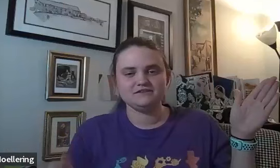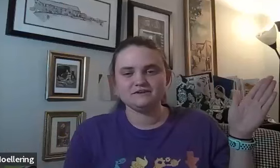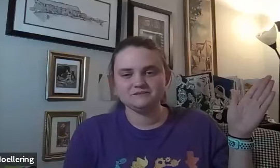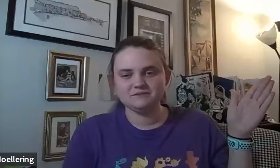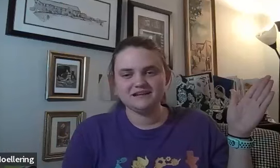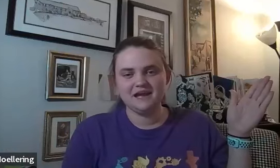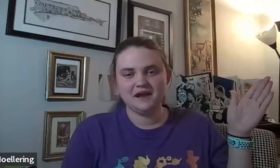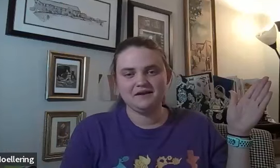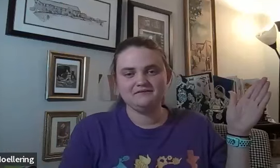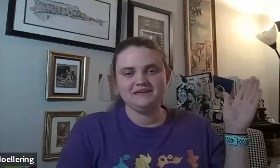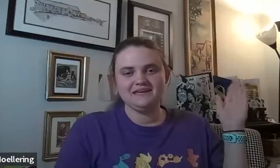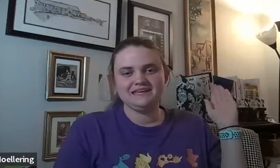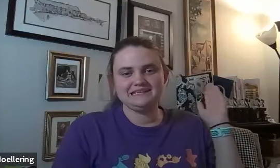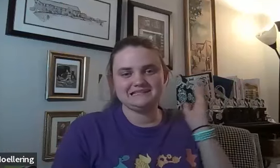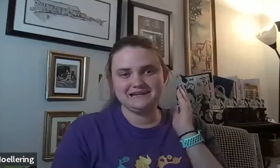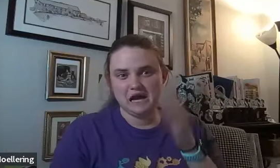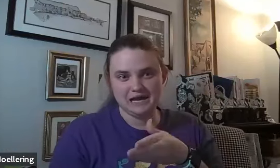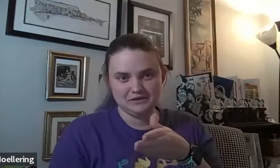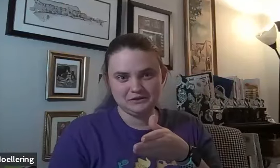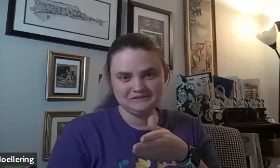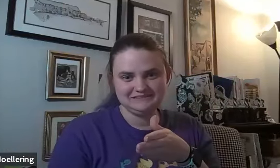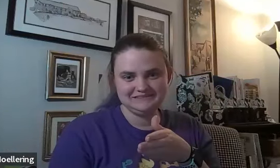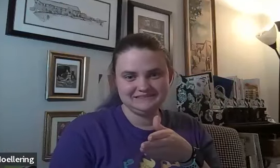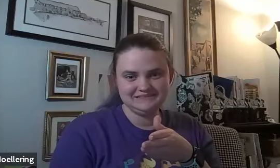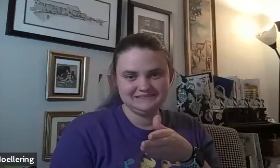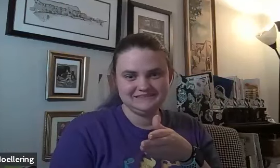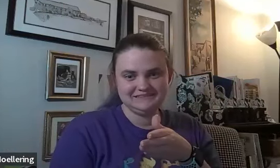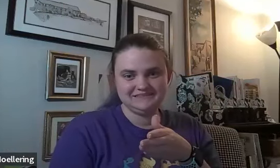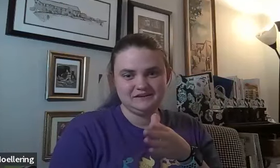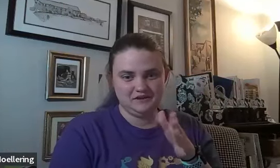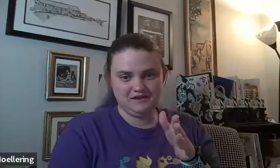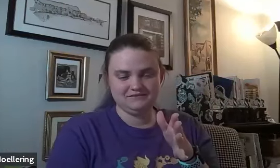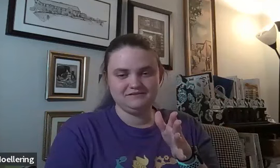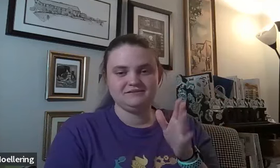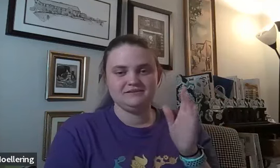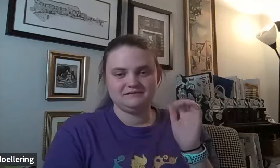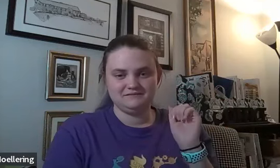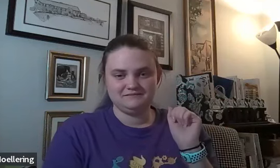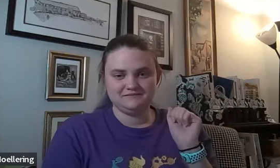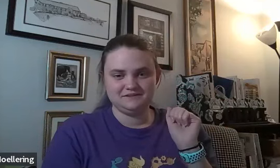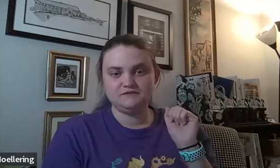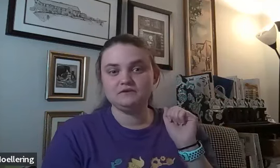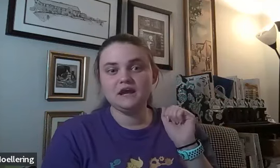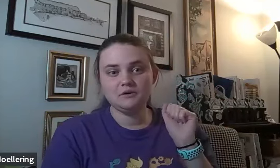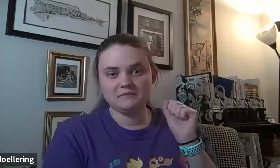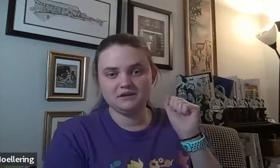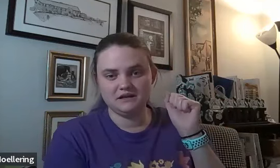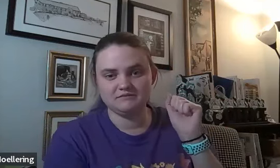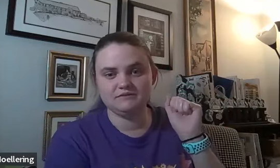first person I have is Kyle. Okay. If you need help, let me know and I can review